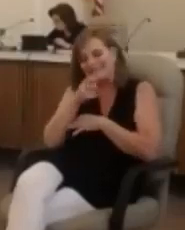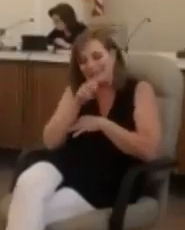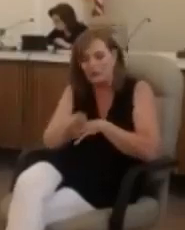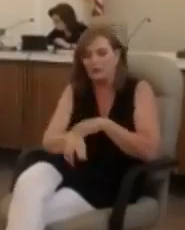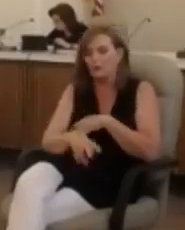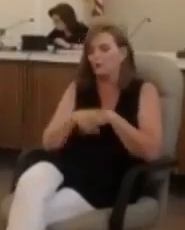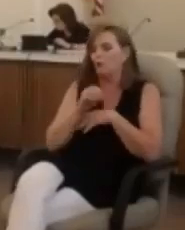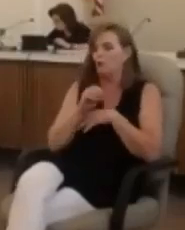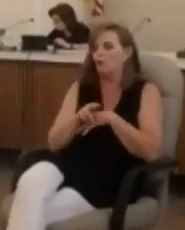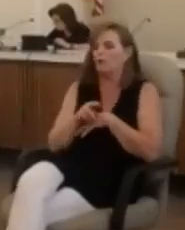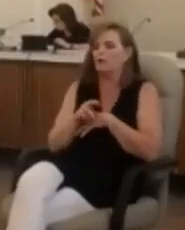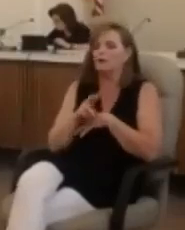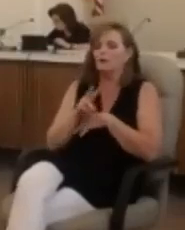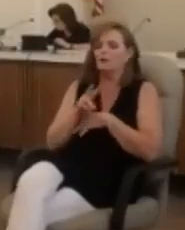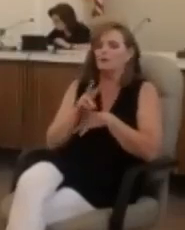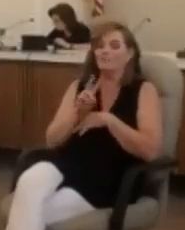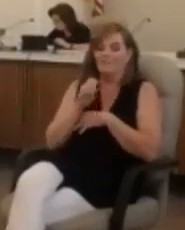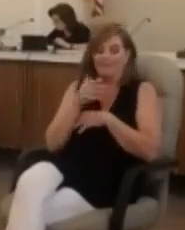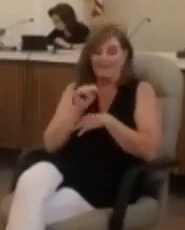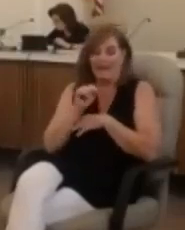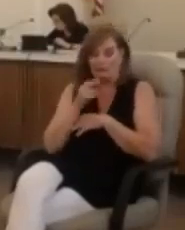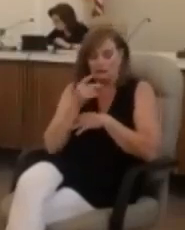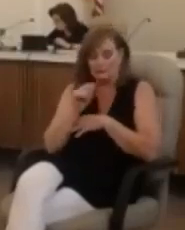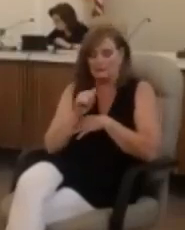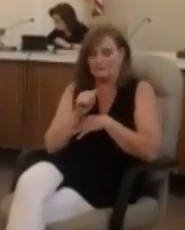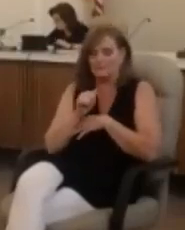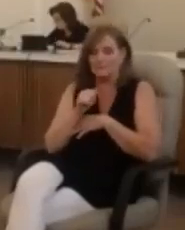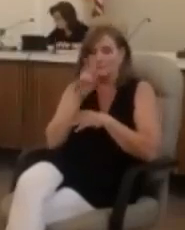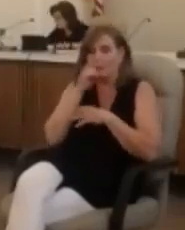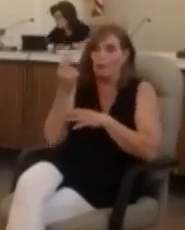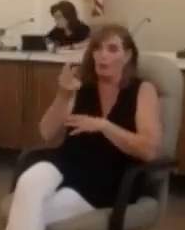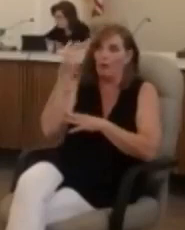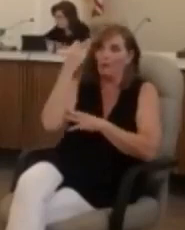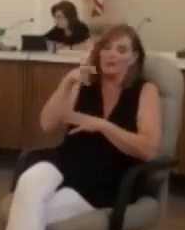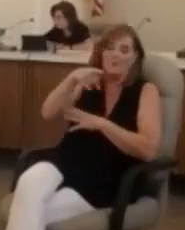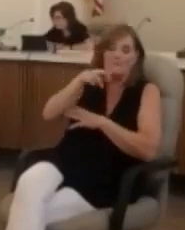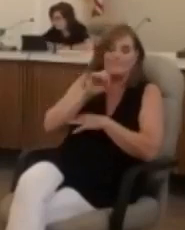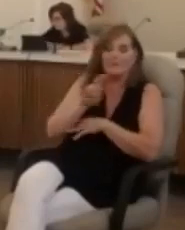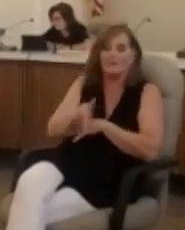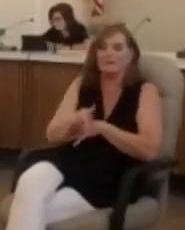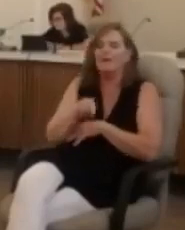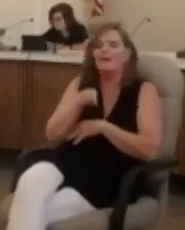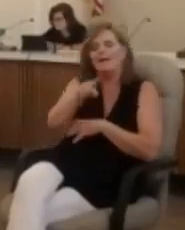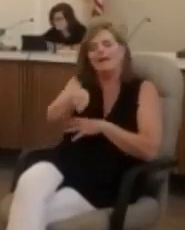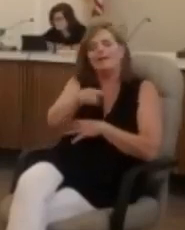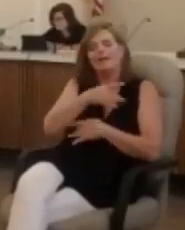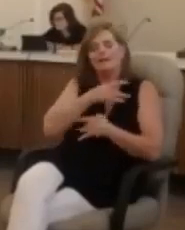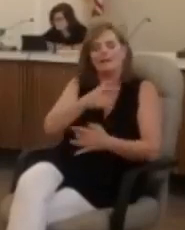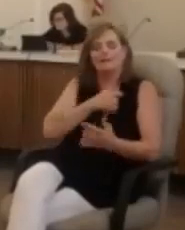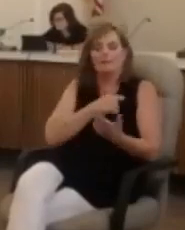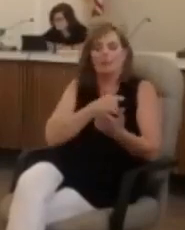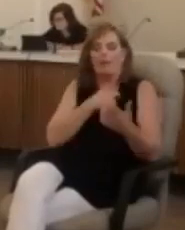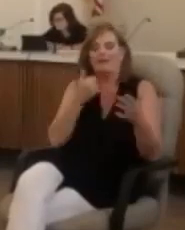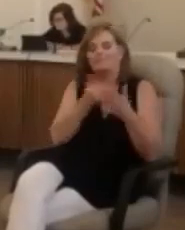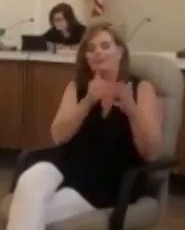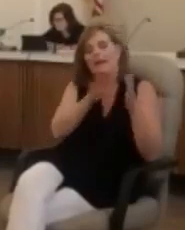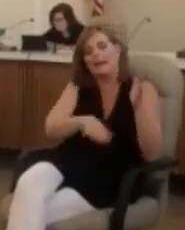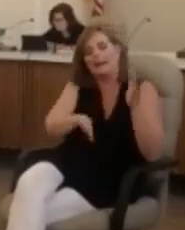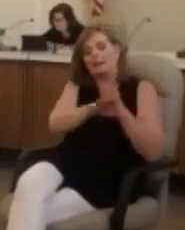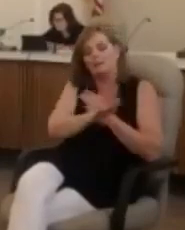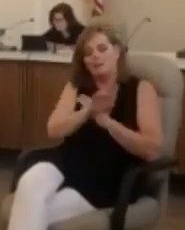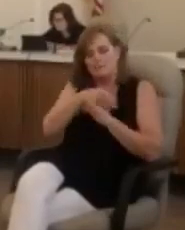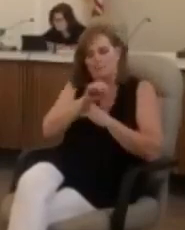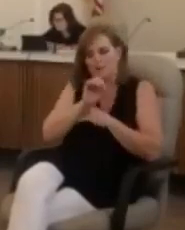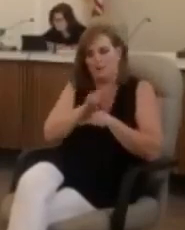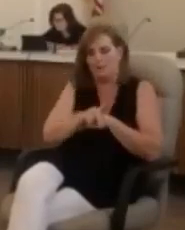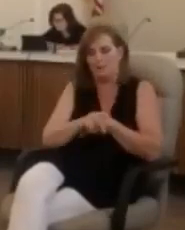Park. They are what I'll call more like neighborhood or community parks, you know, and that's what